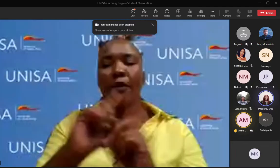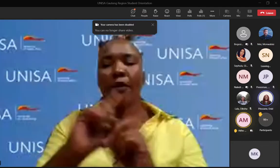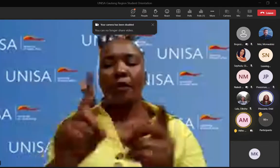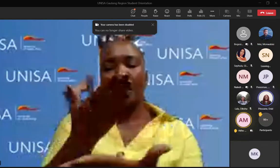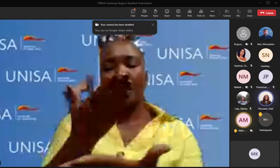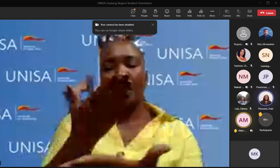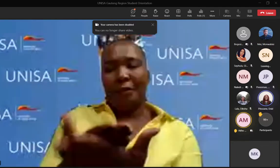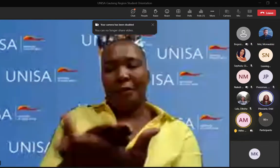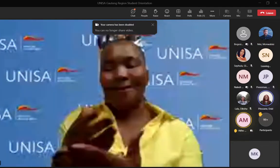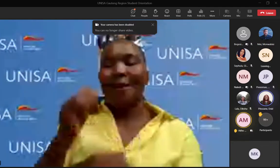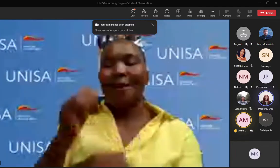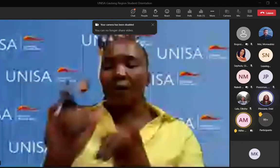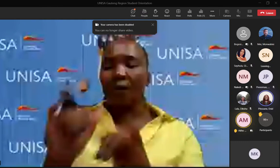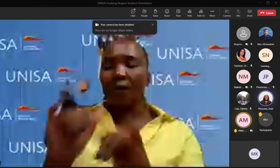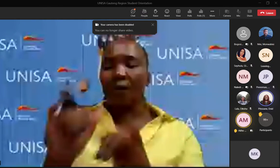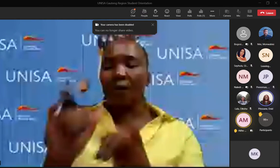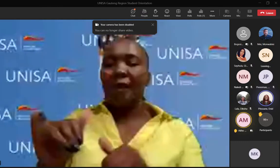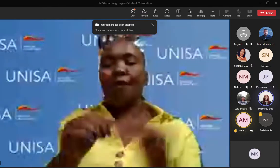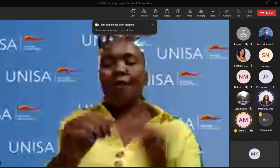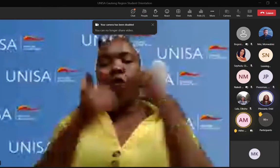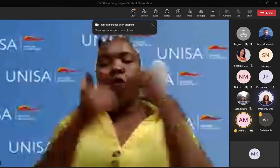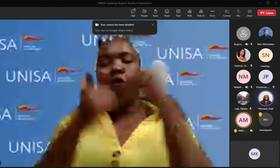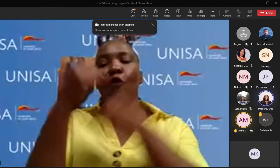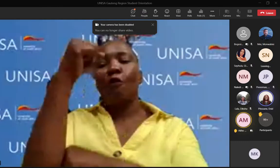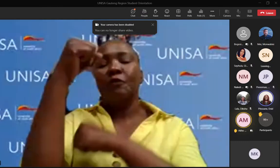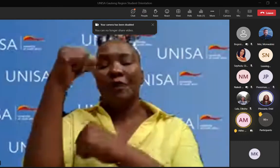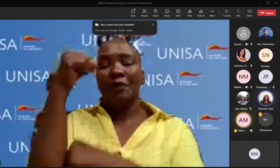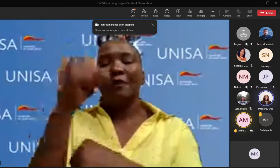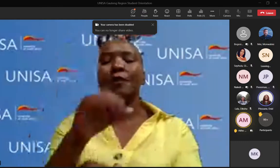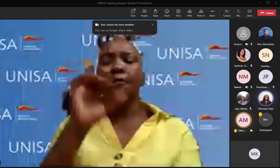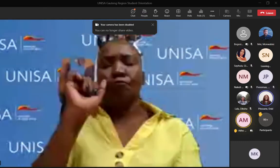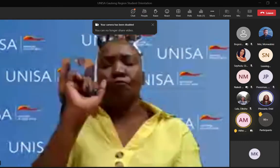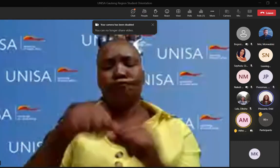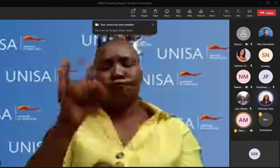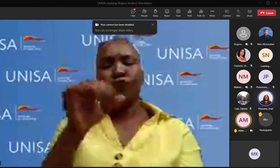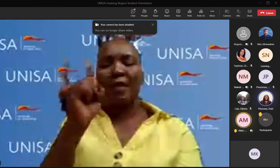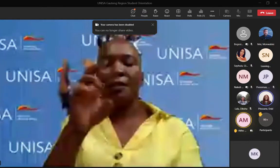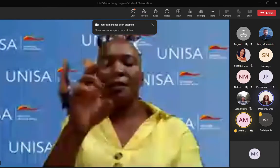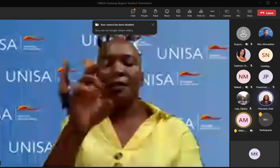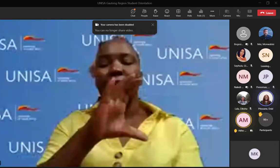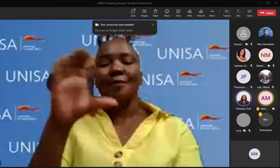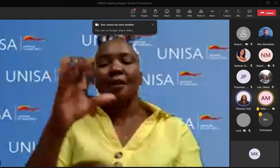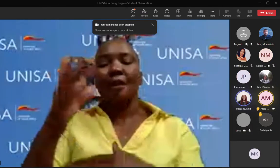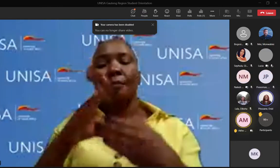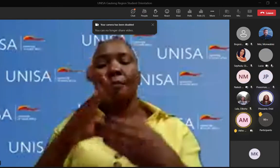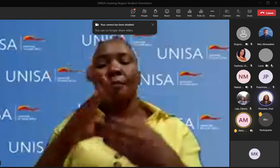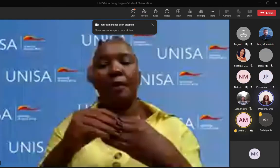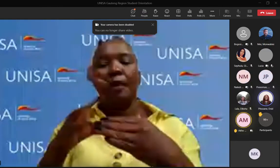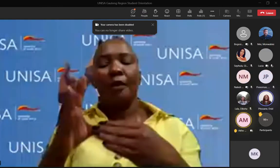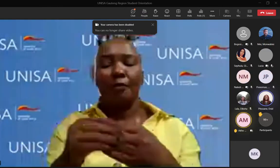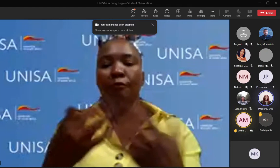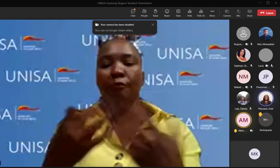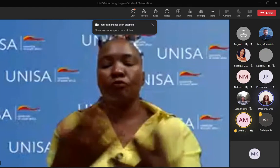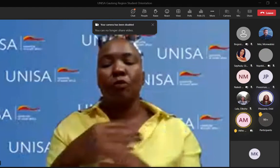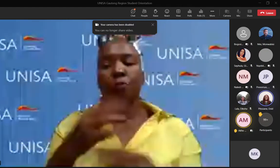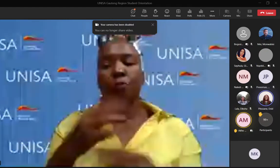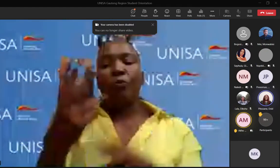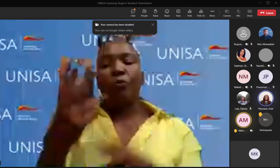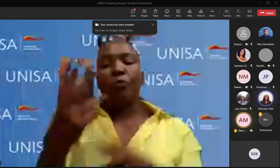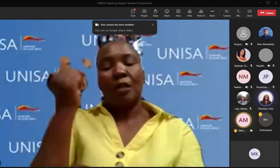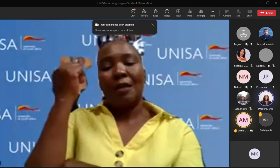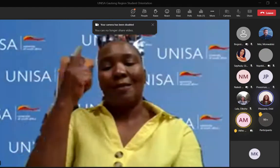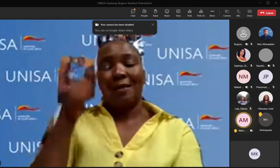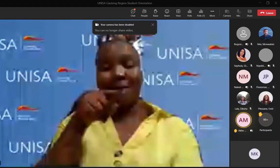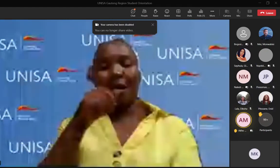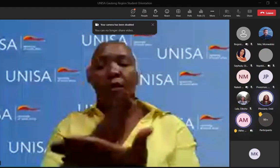remain in office of course when you're an SRC member even though some people misunderstand that part but